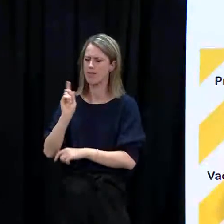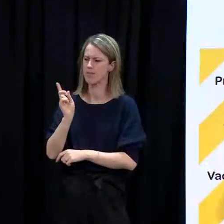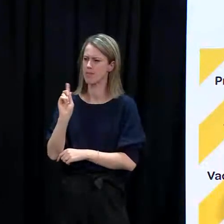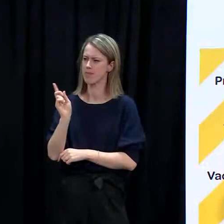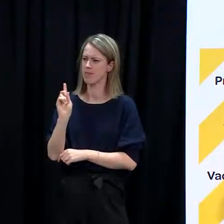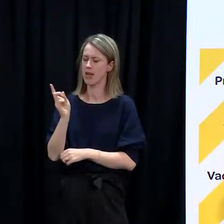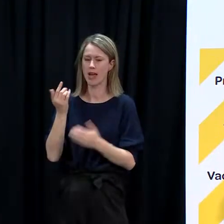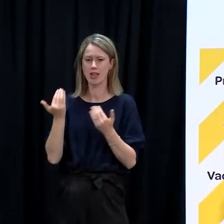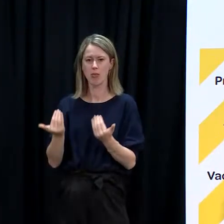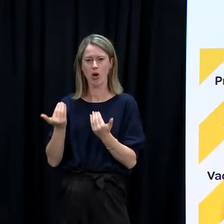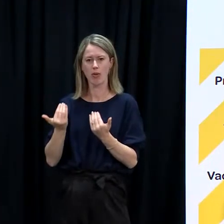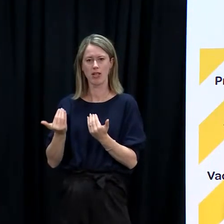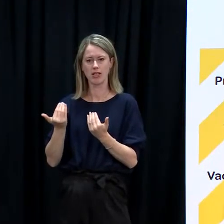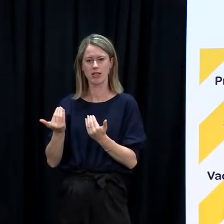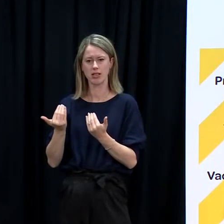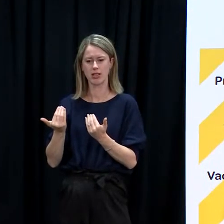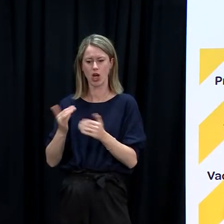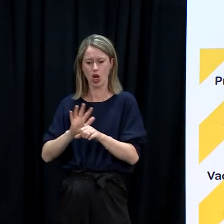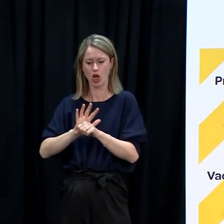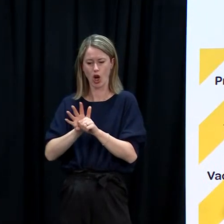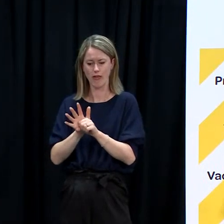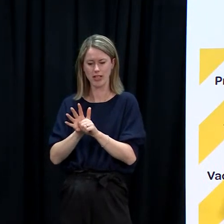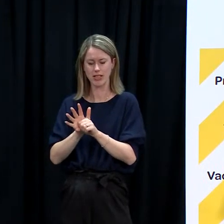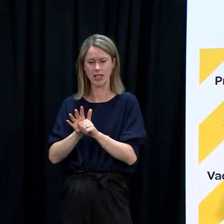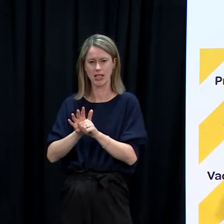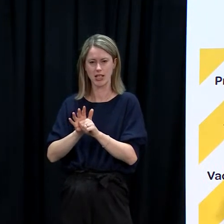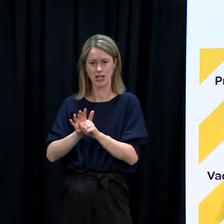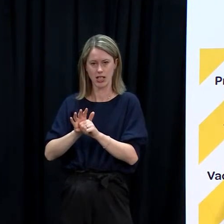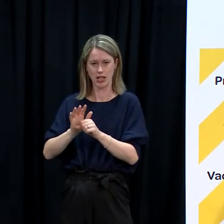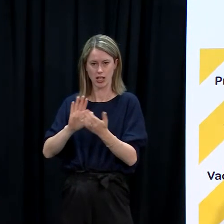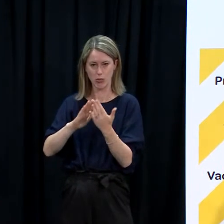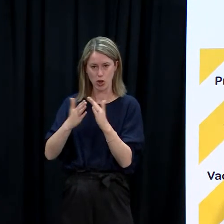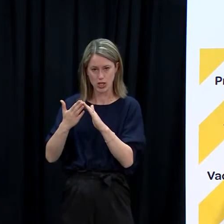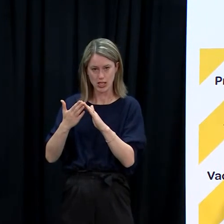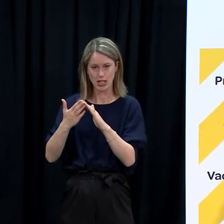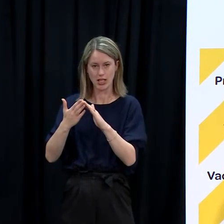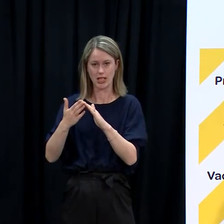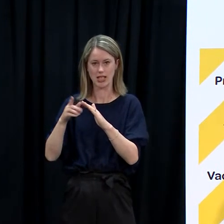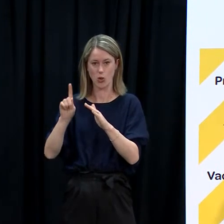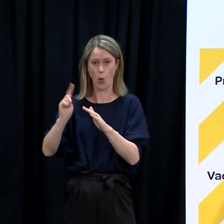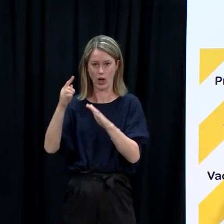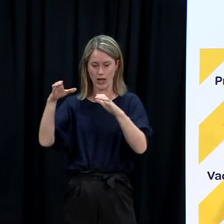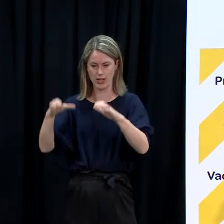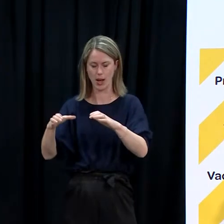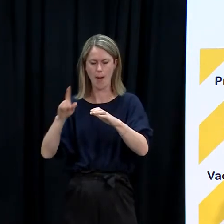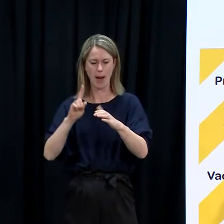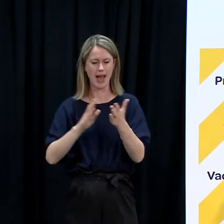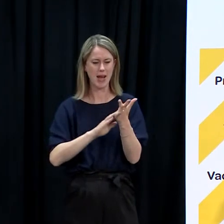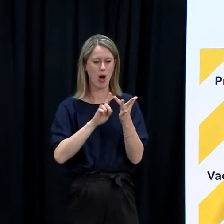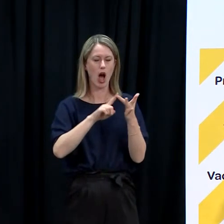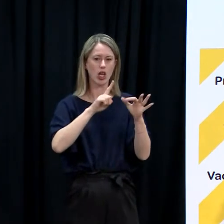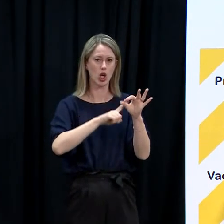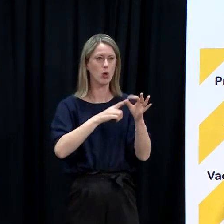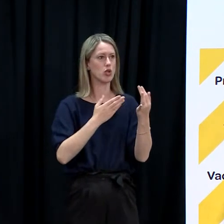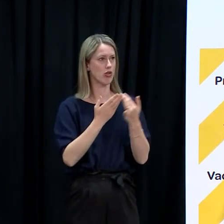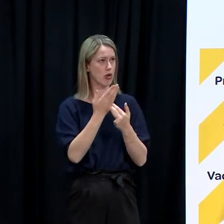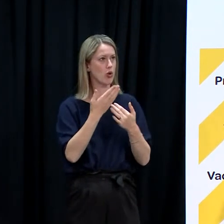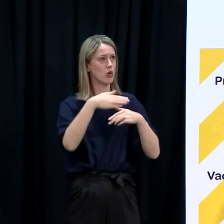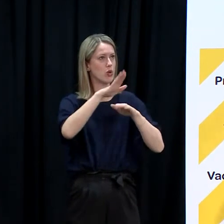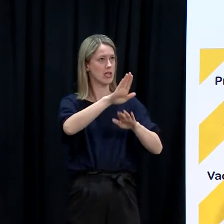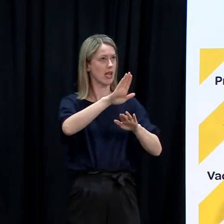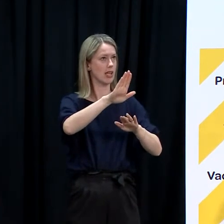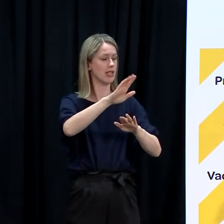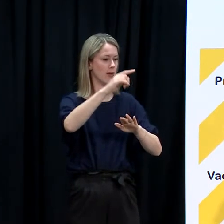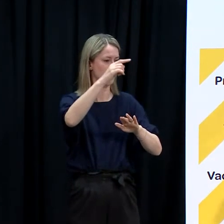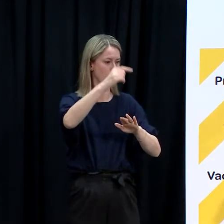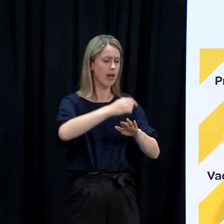at the moment our COVID-19 community cases are contained to Auckland, but MIQ operates right the way through the country, and of course people coming across the border want to be able to go